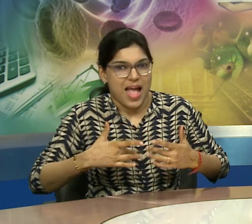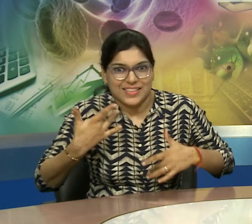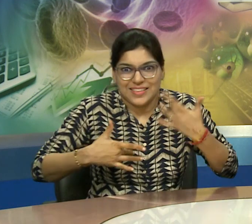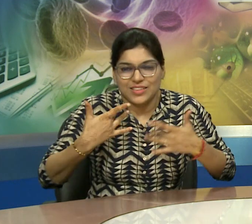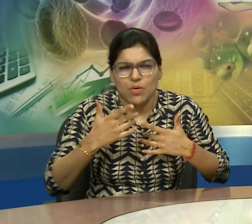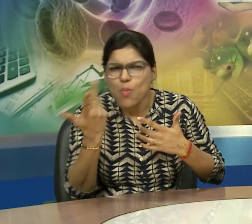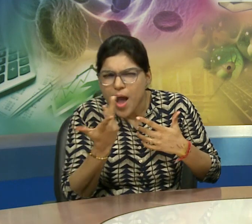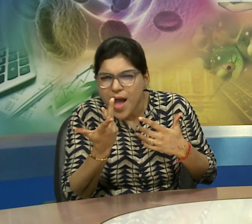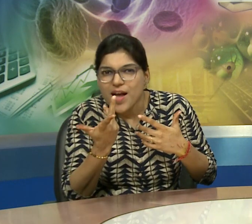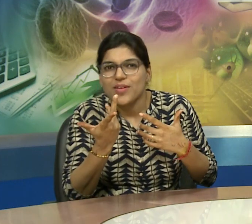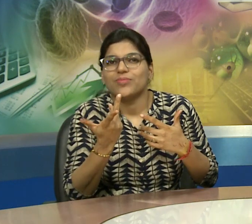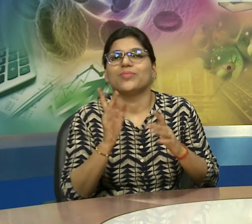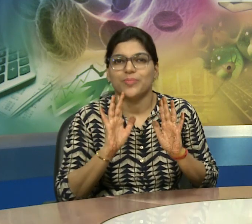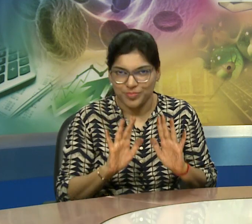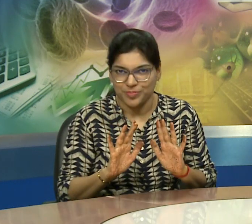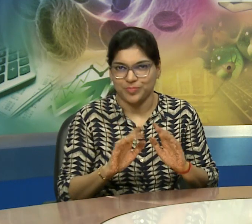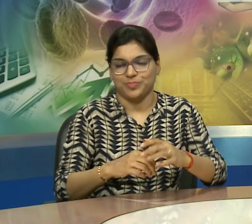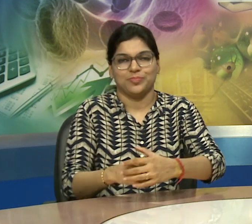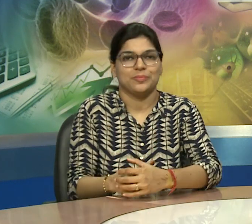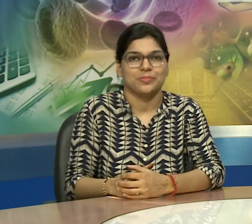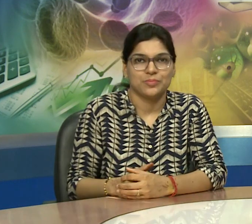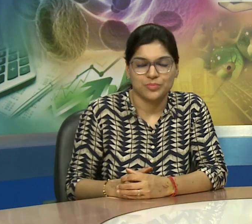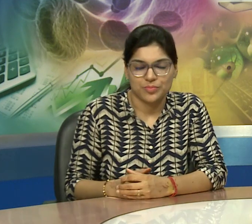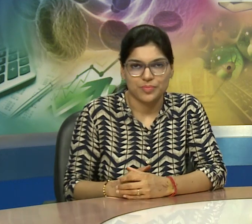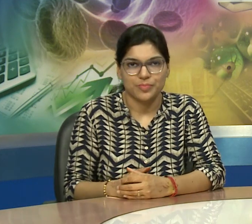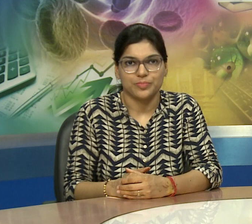In all the sentence, you have seen interest.